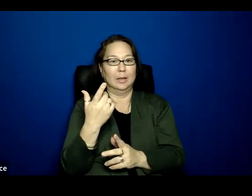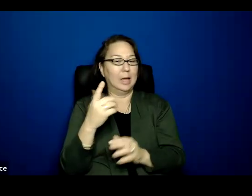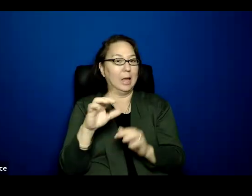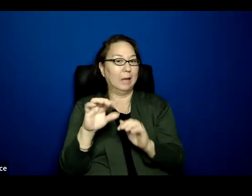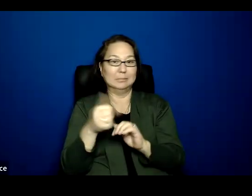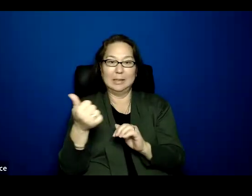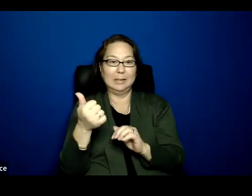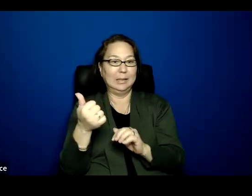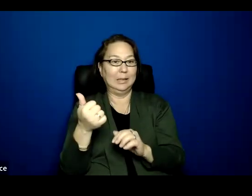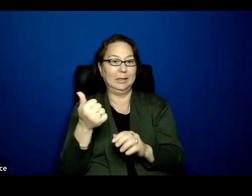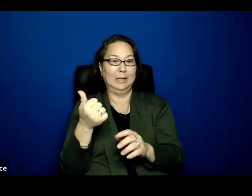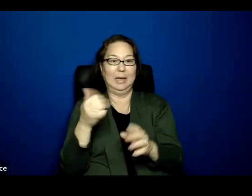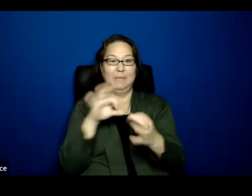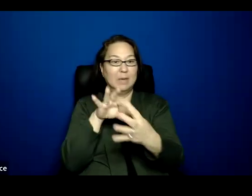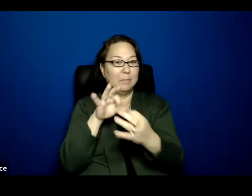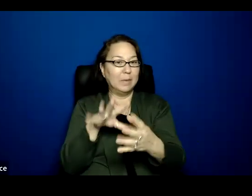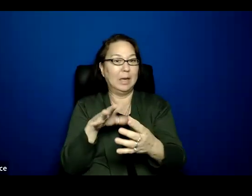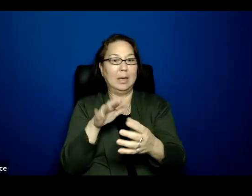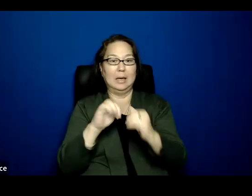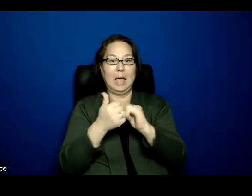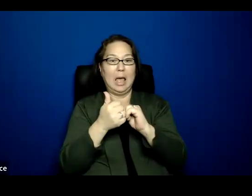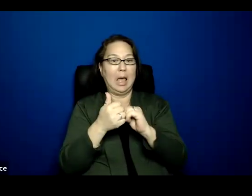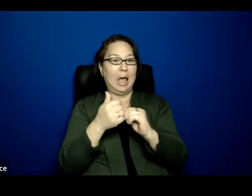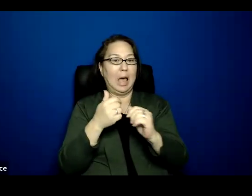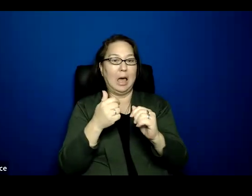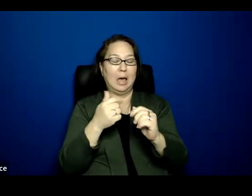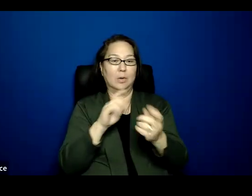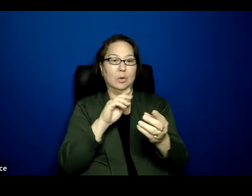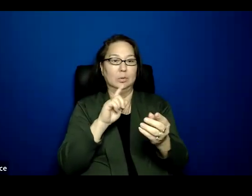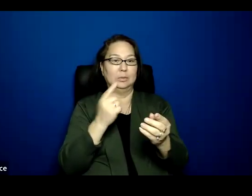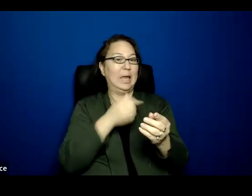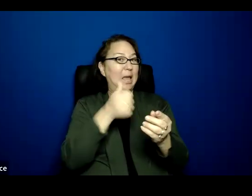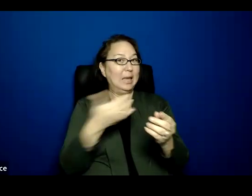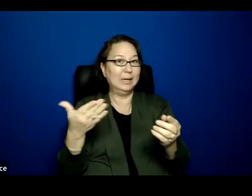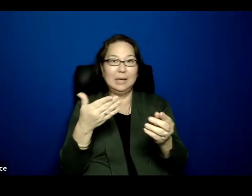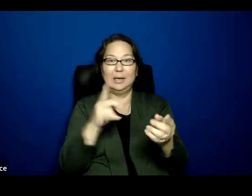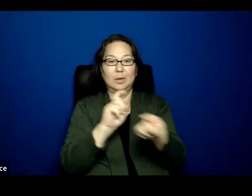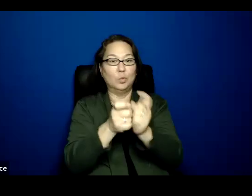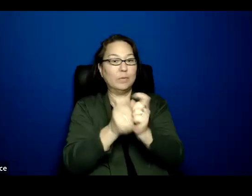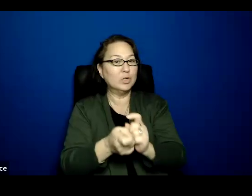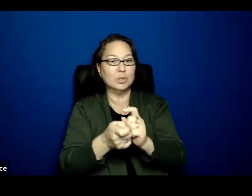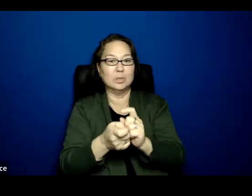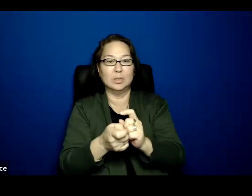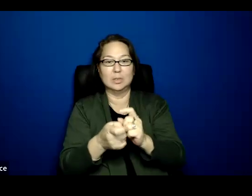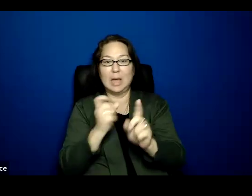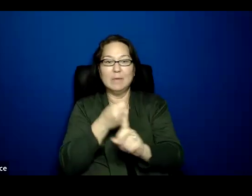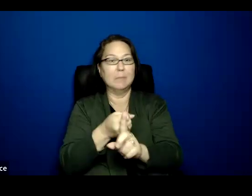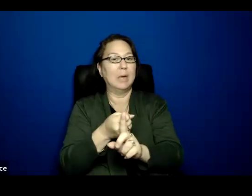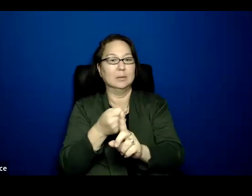to the proposal, but maybe even more importantly, any of the transition supports for impacted students.